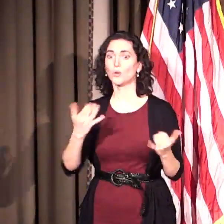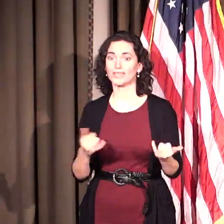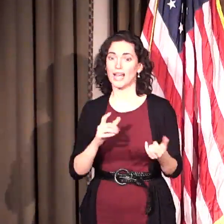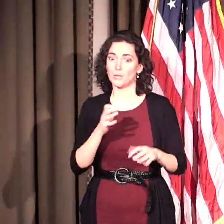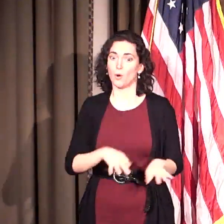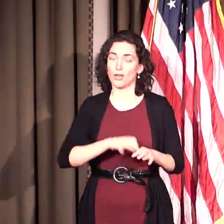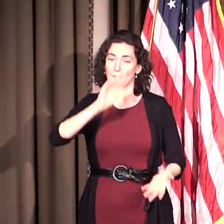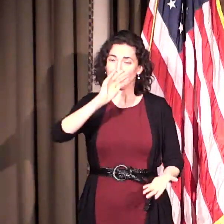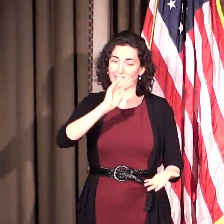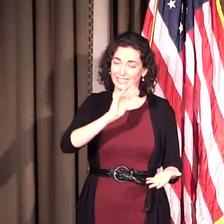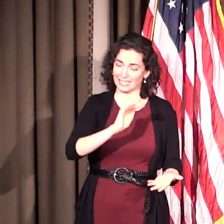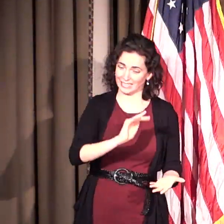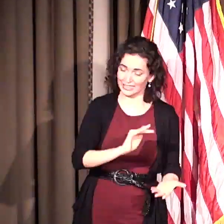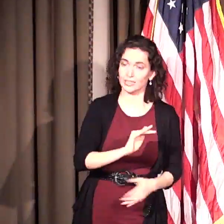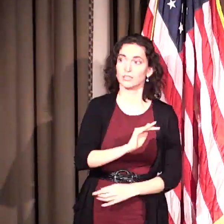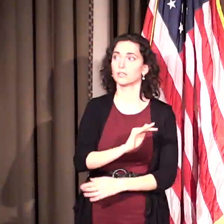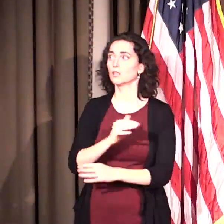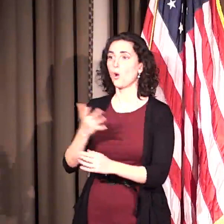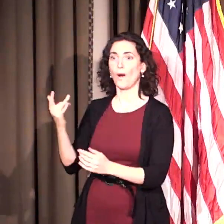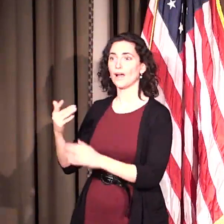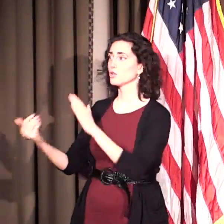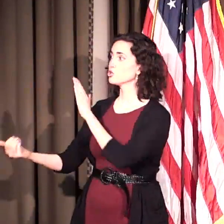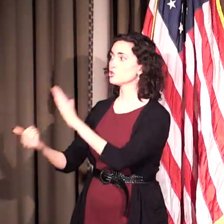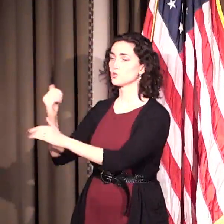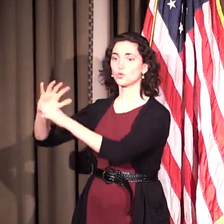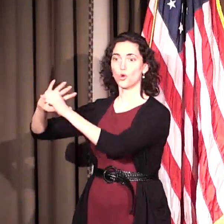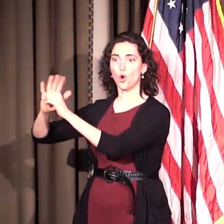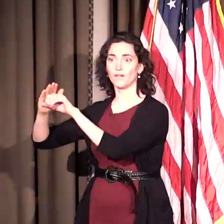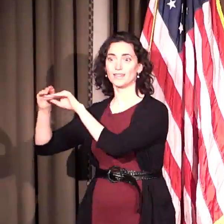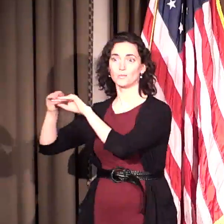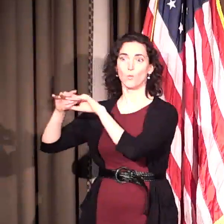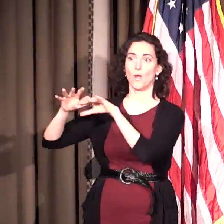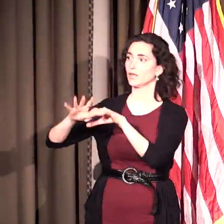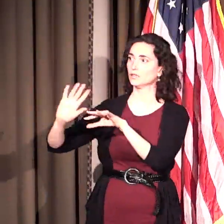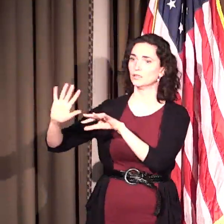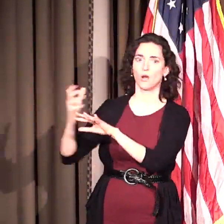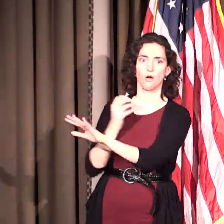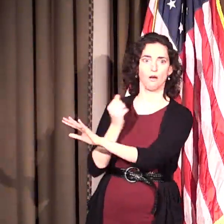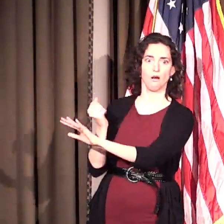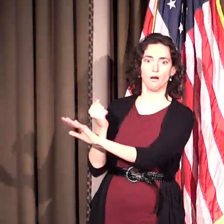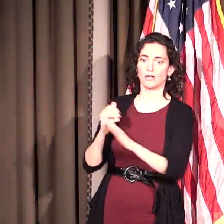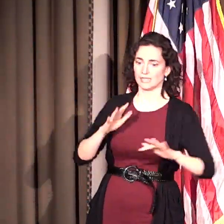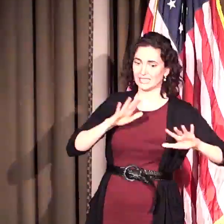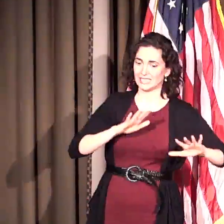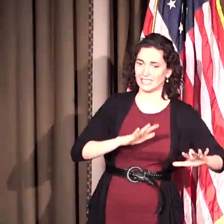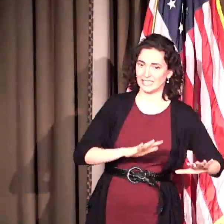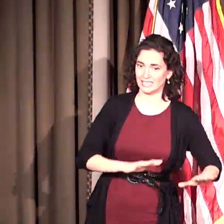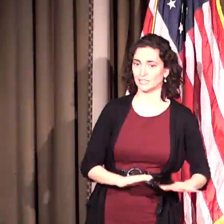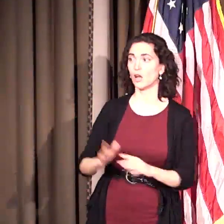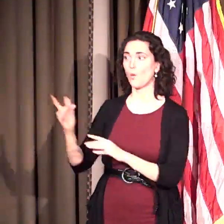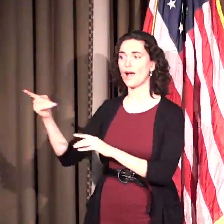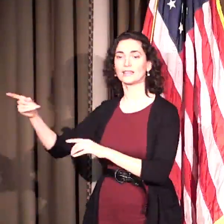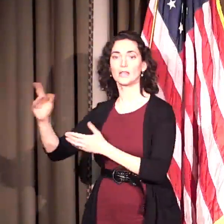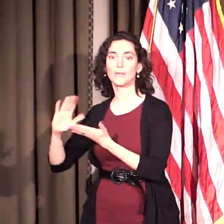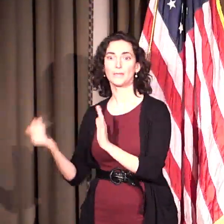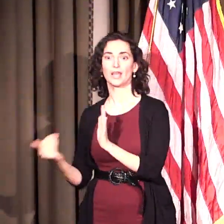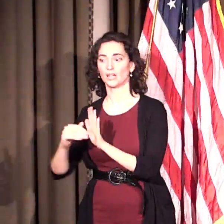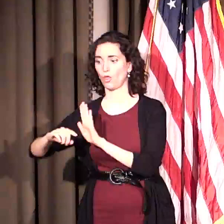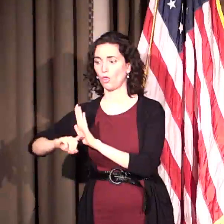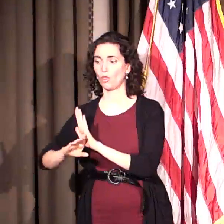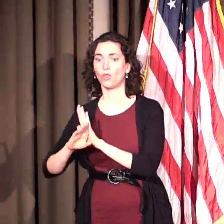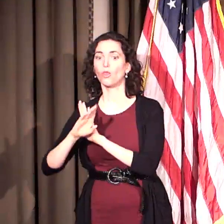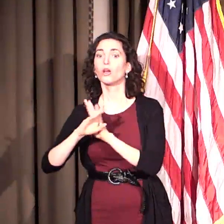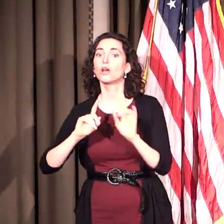potentially causes surges again. Surges unrelated this time potentially with a change